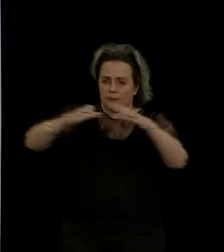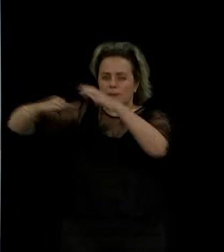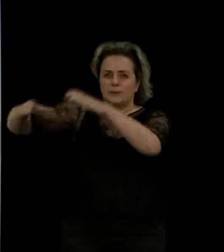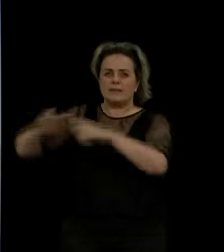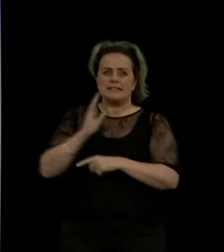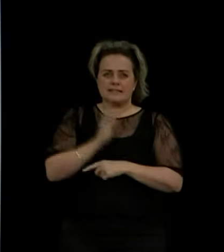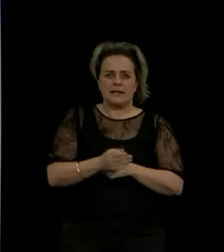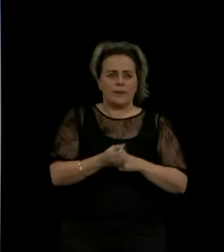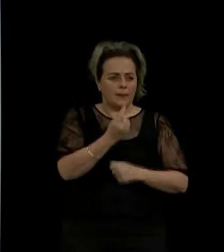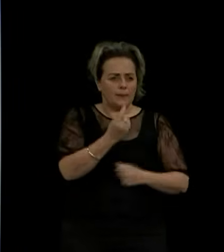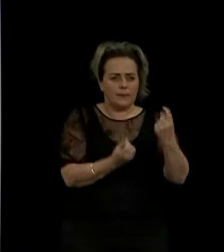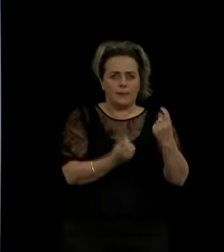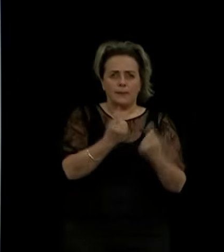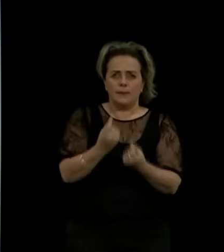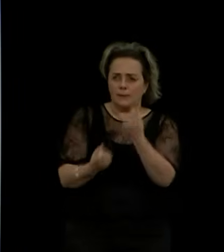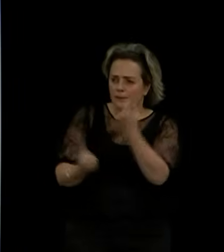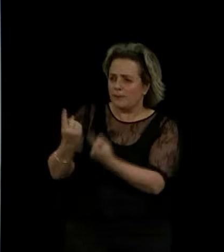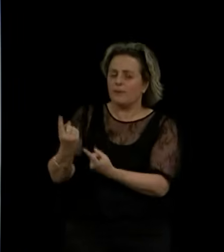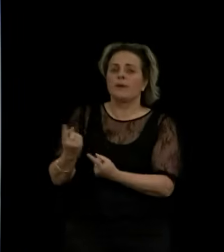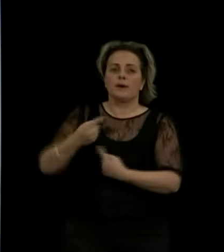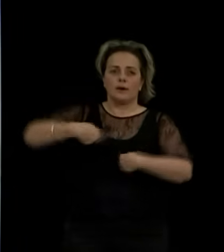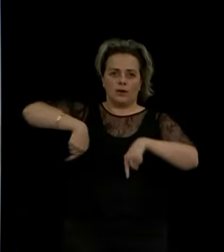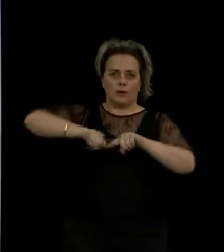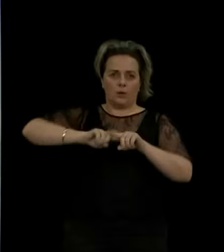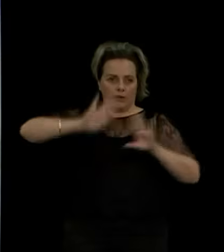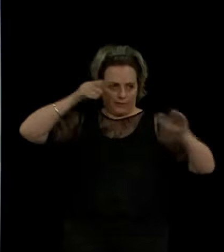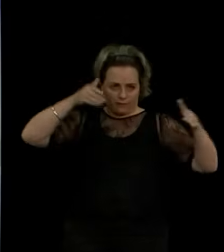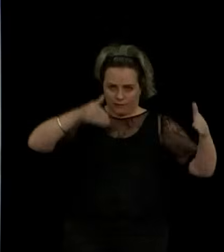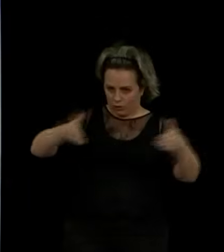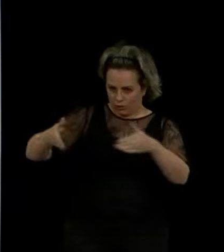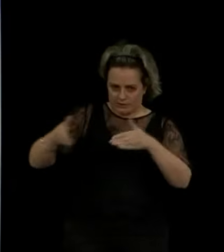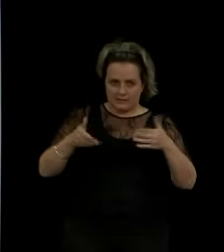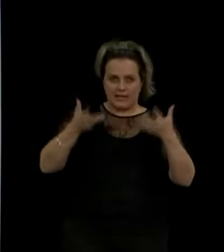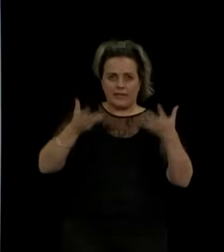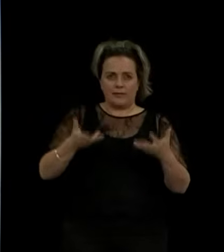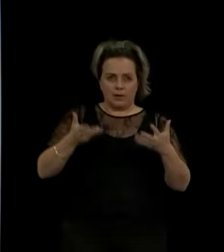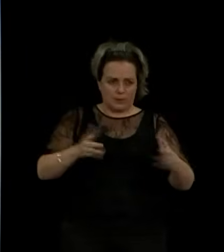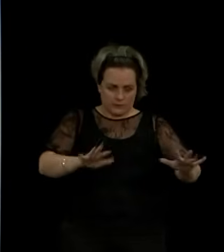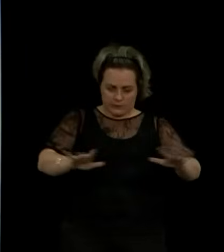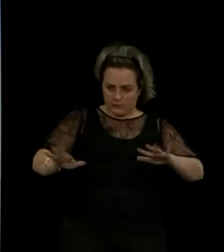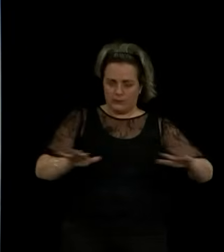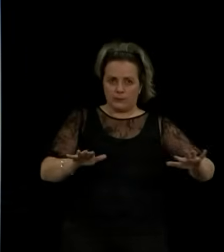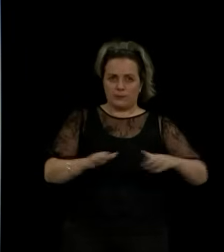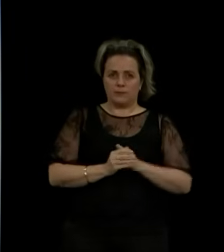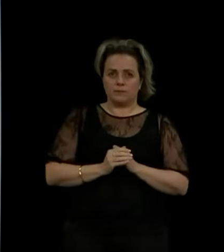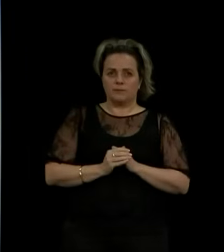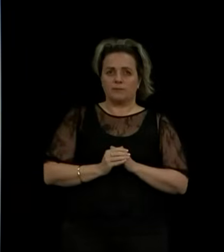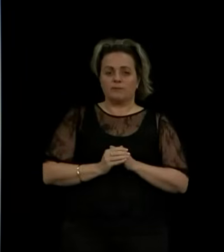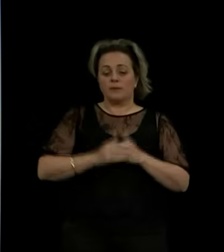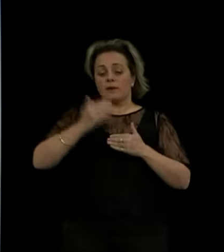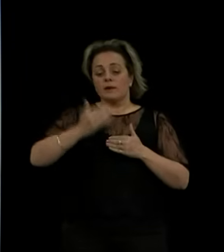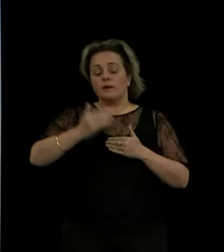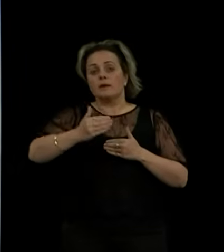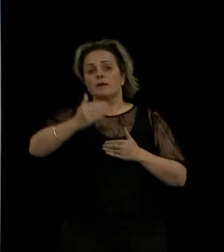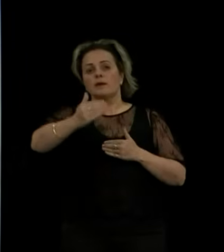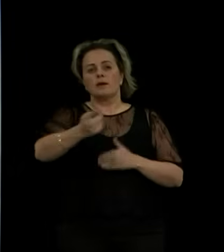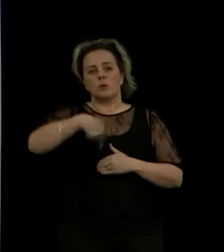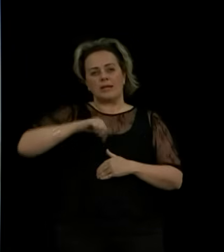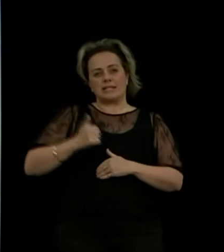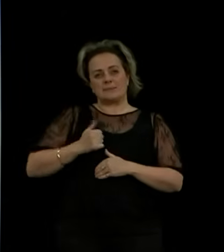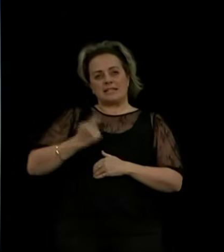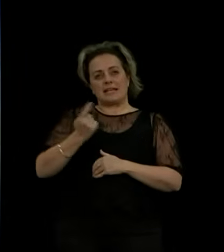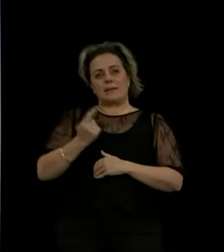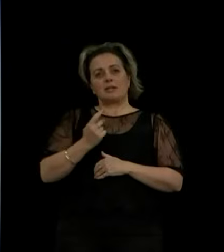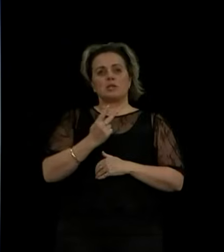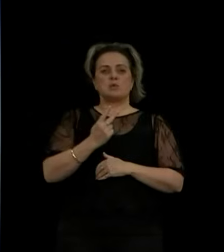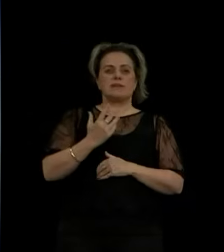and these are the focus, of course, for our public health response. Looking ahead, we're expecting at least somewhere between